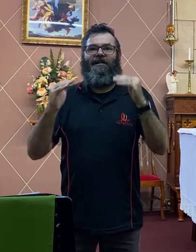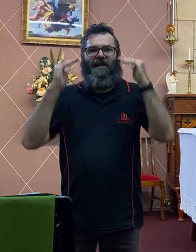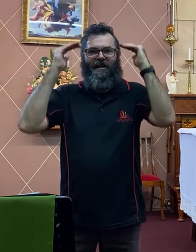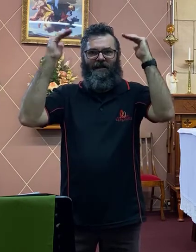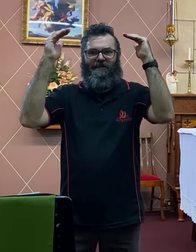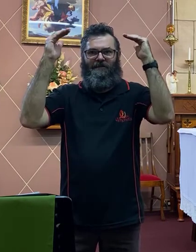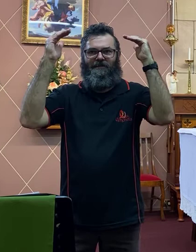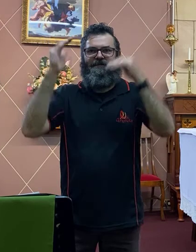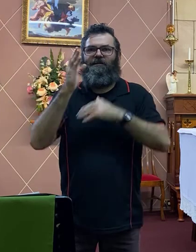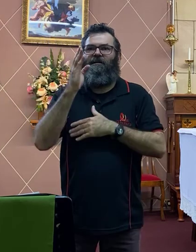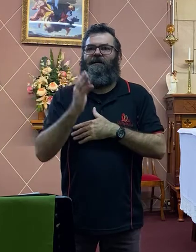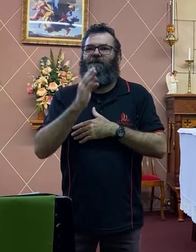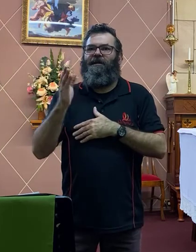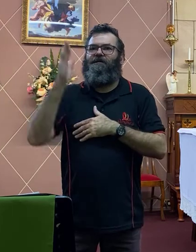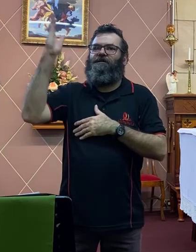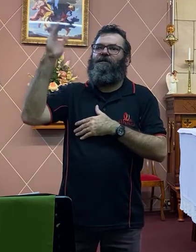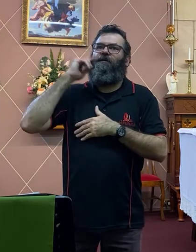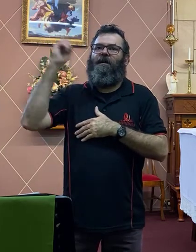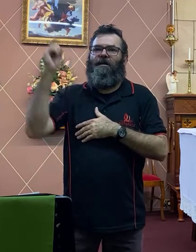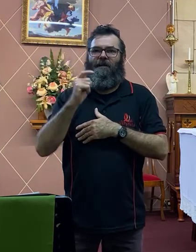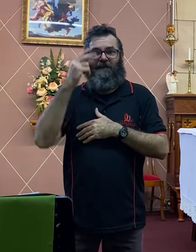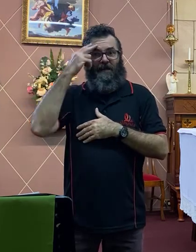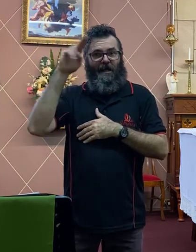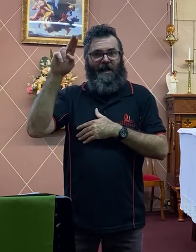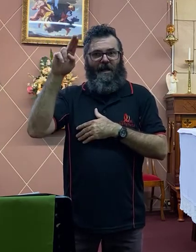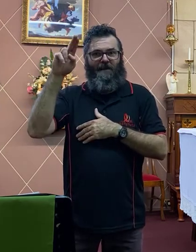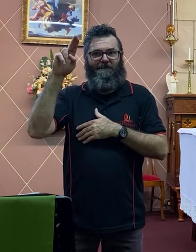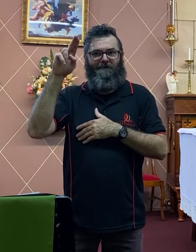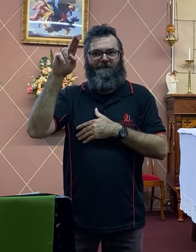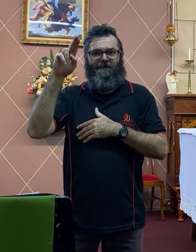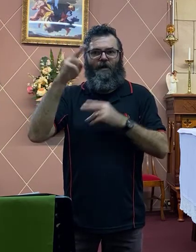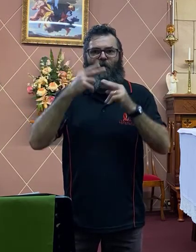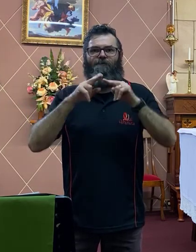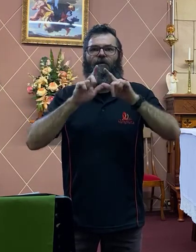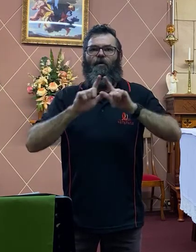comes in the name of the Lord. Hosanna in the highest.